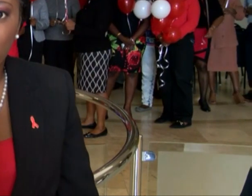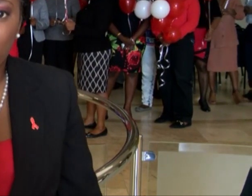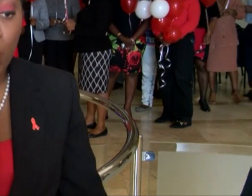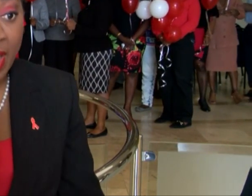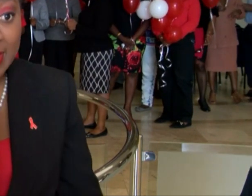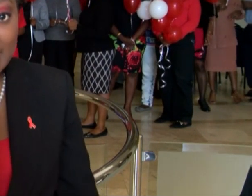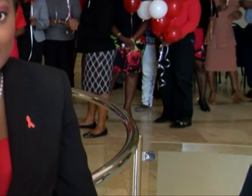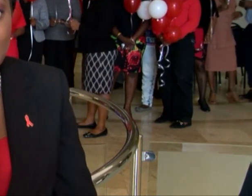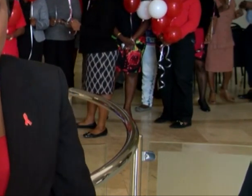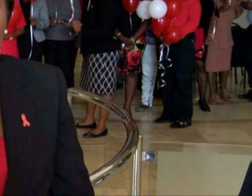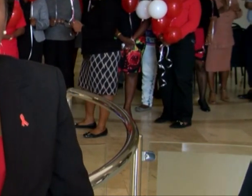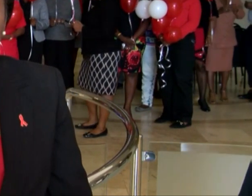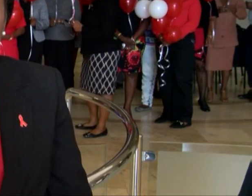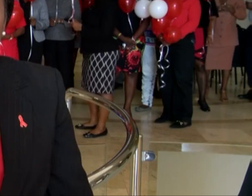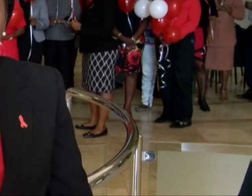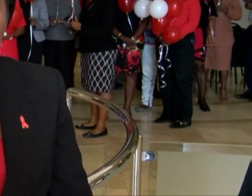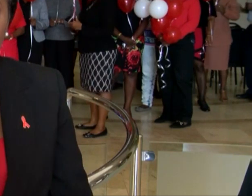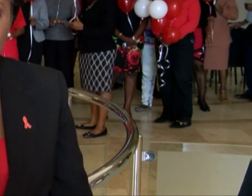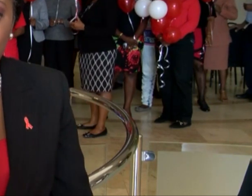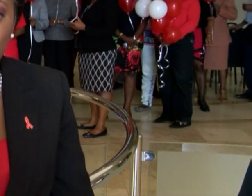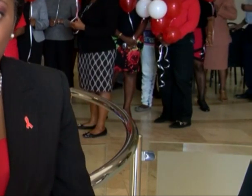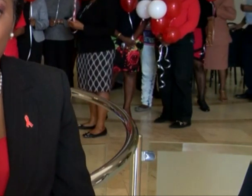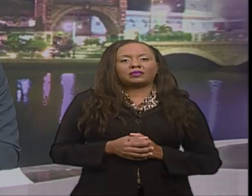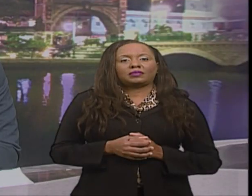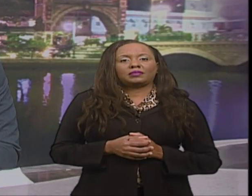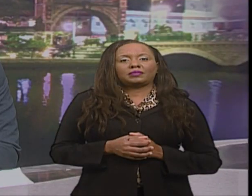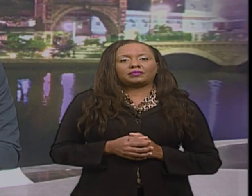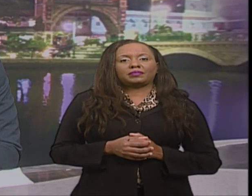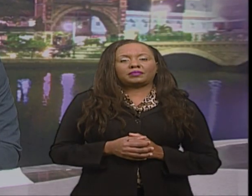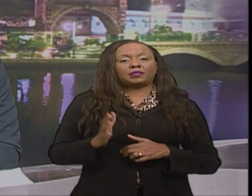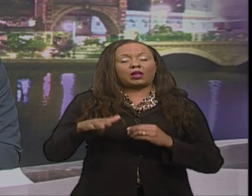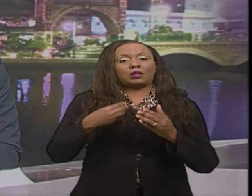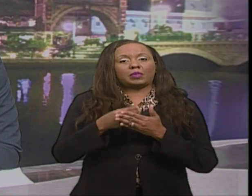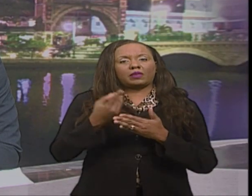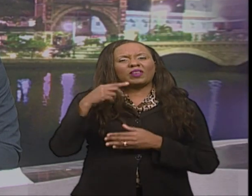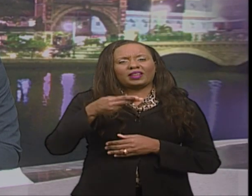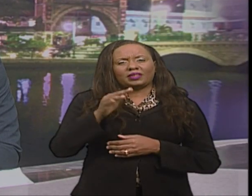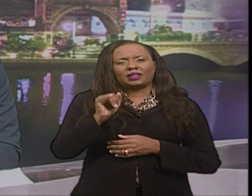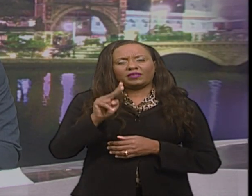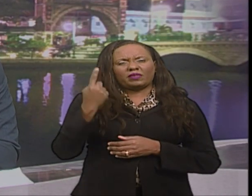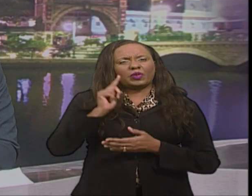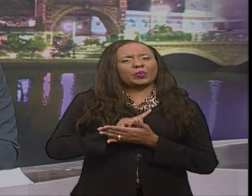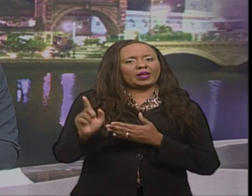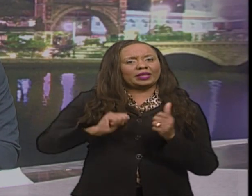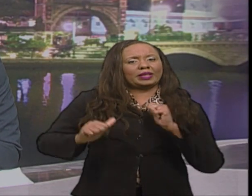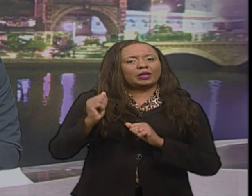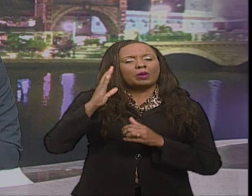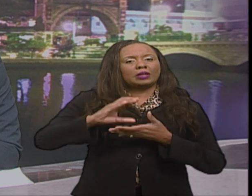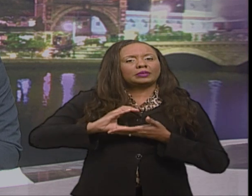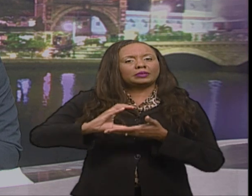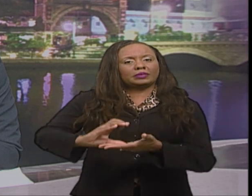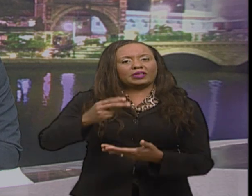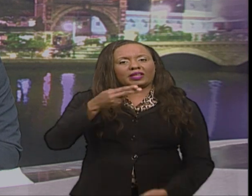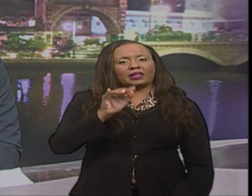groups can know our status and also live healthy as well. All funds raised from the week's activities will go to the